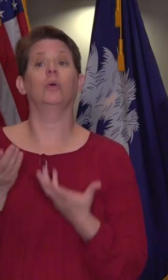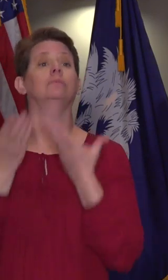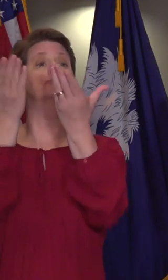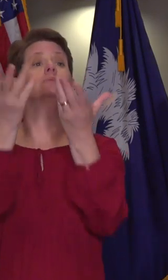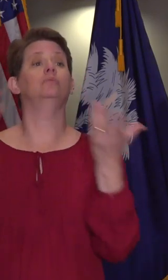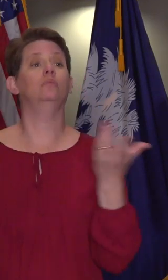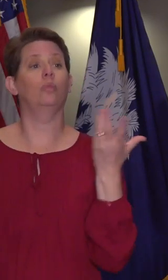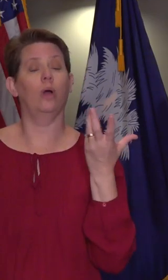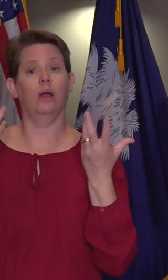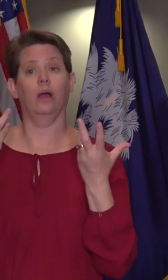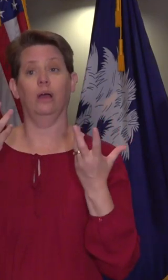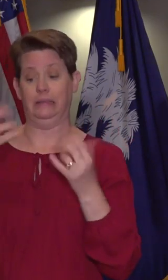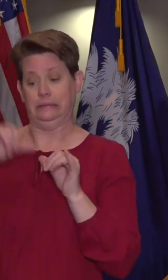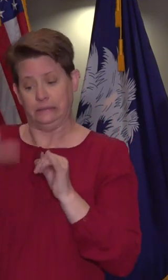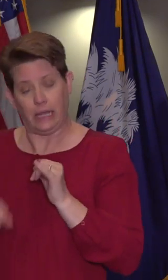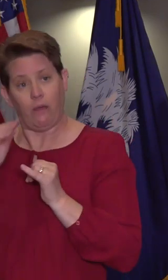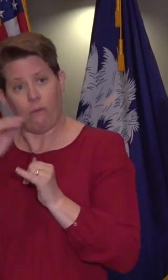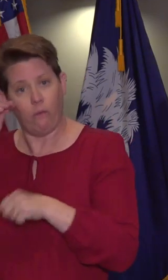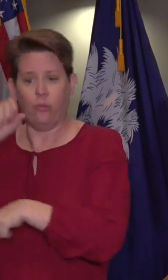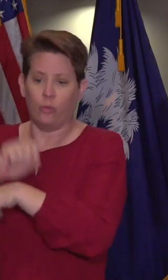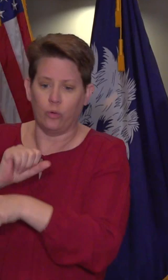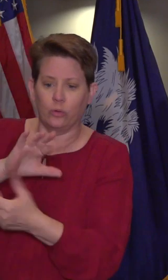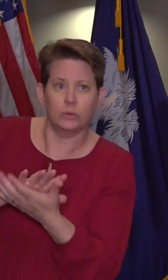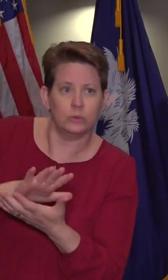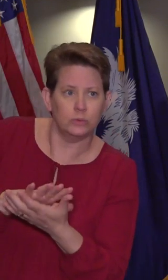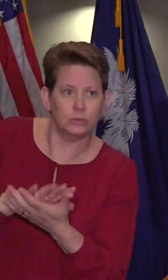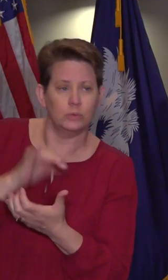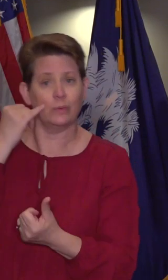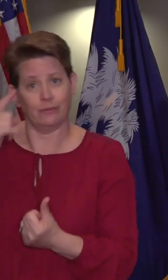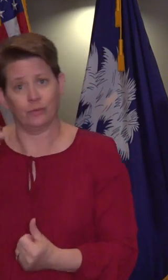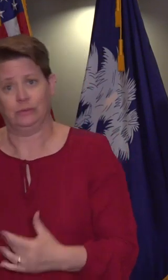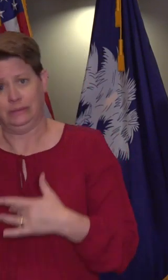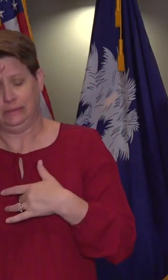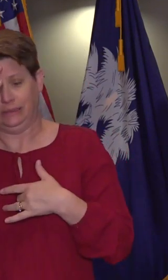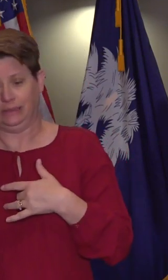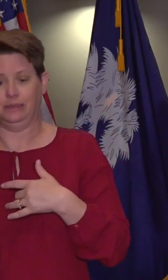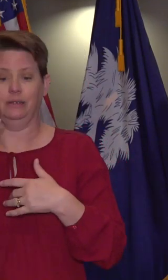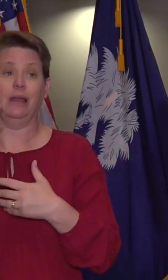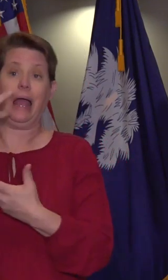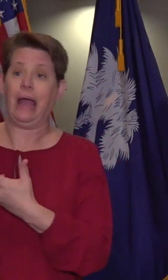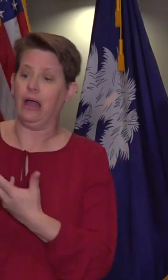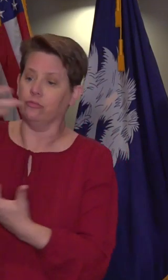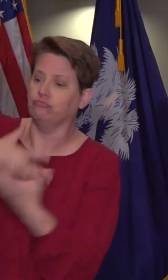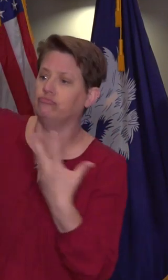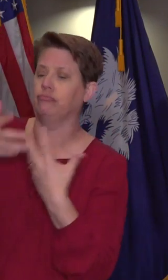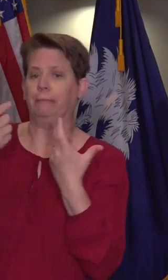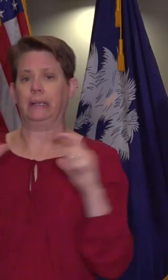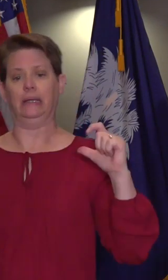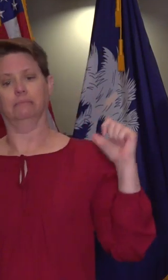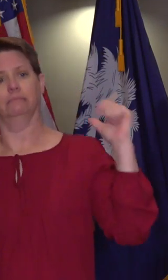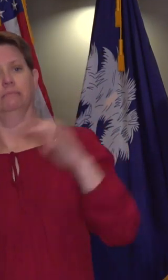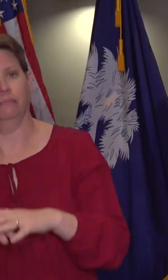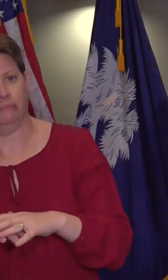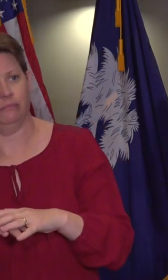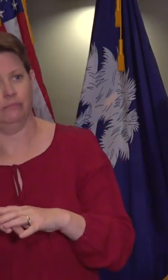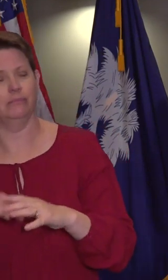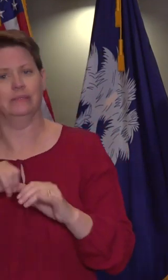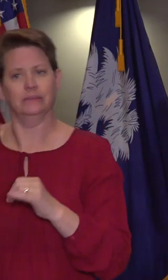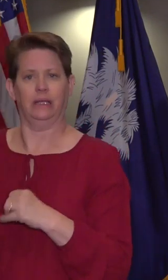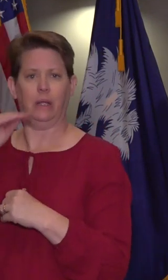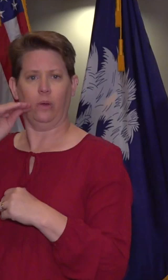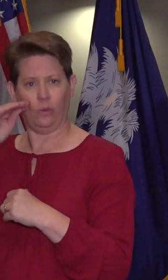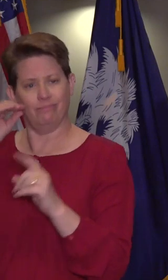or school and to avoid public gatherings, to protect others in the community if you are